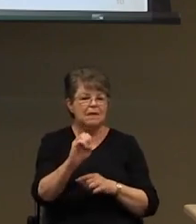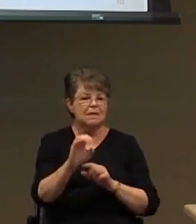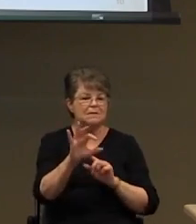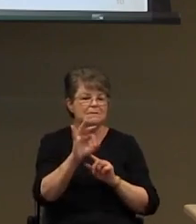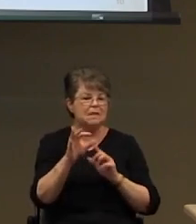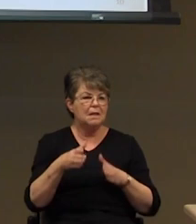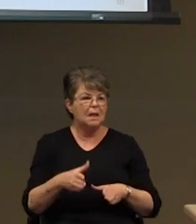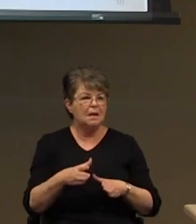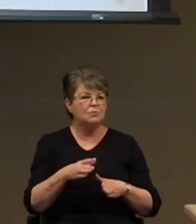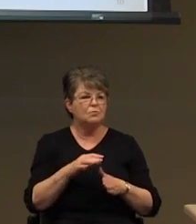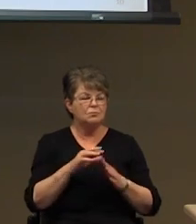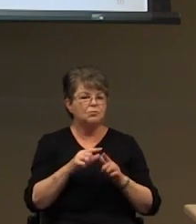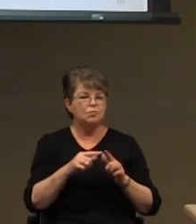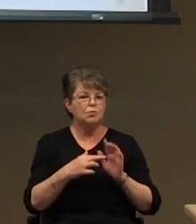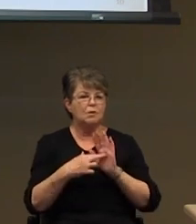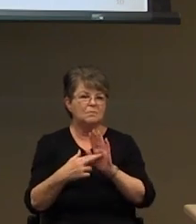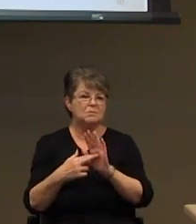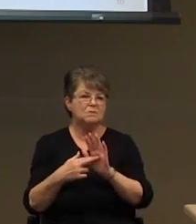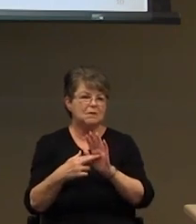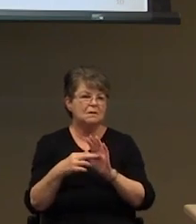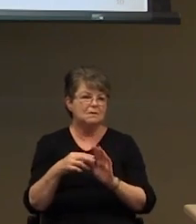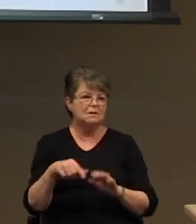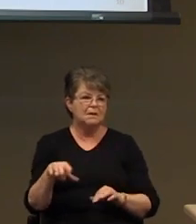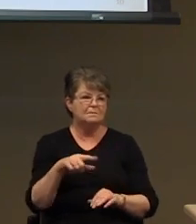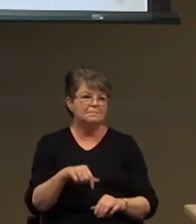to represent them through the process.